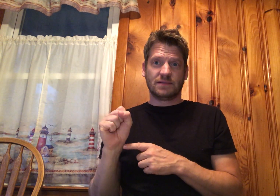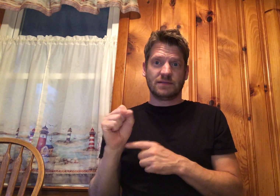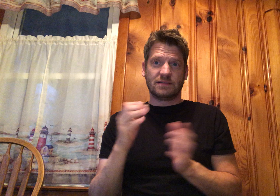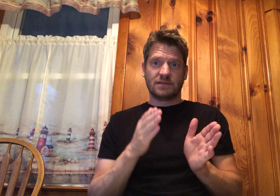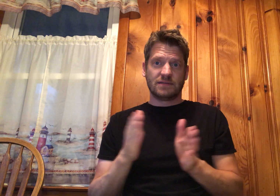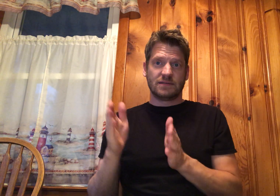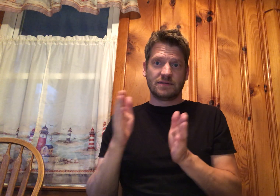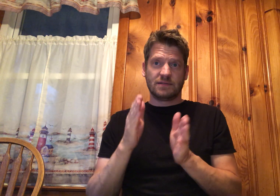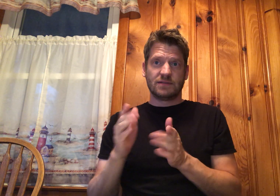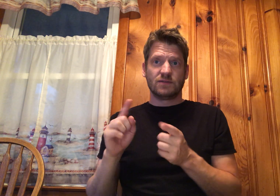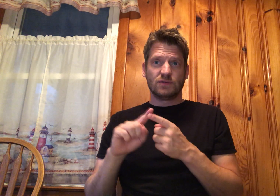to find